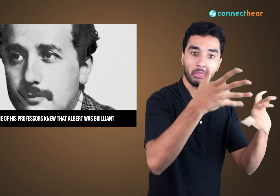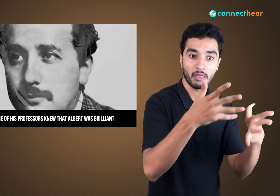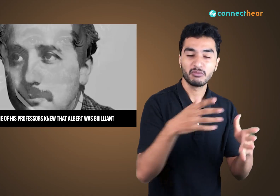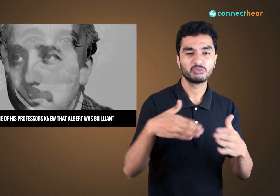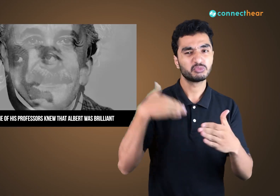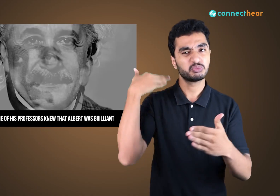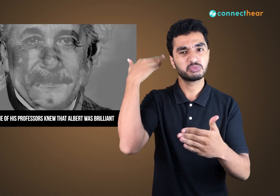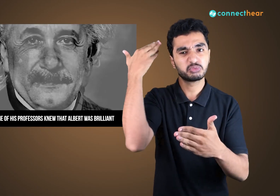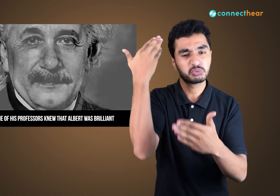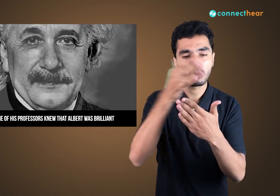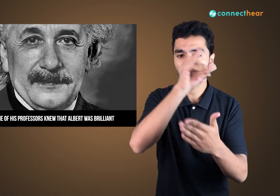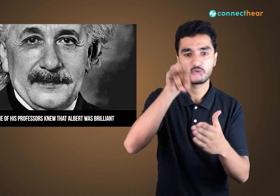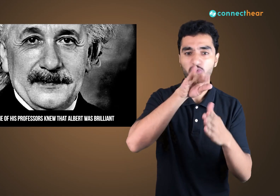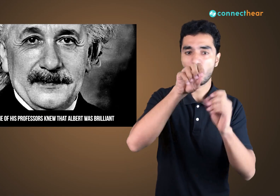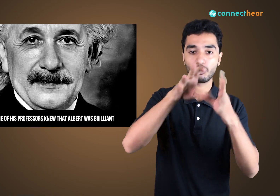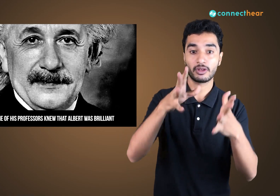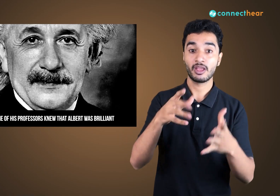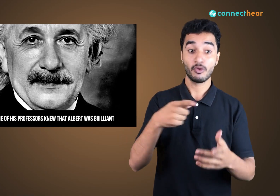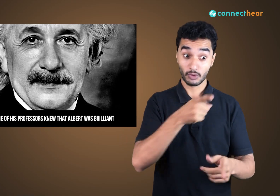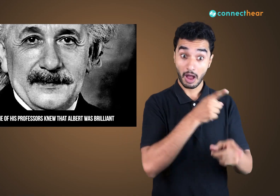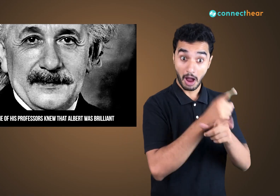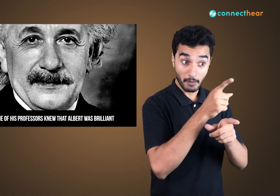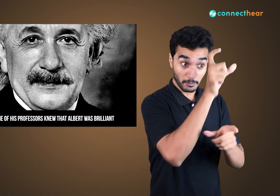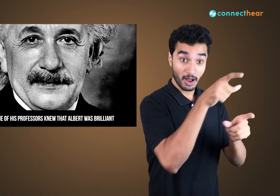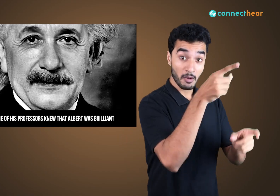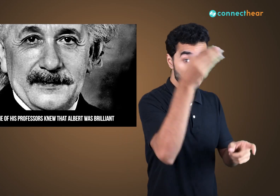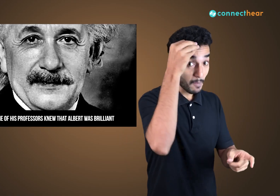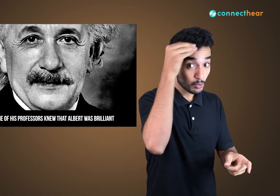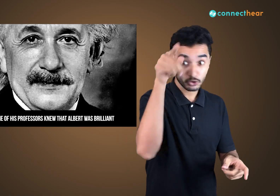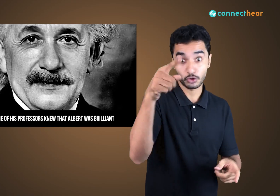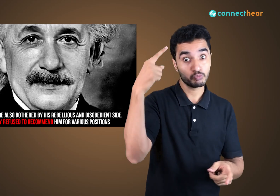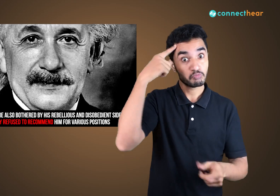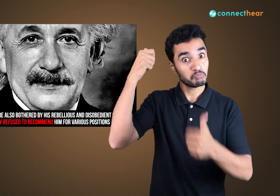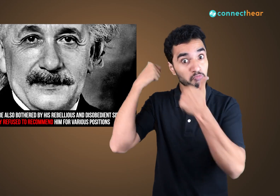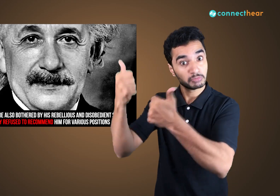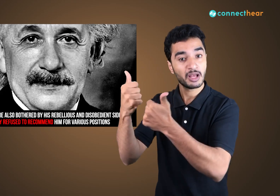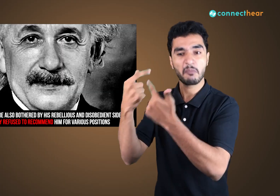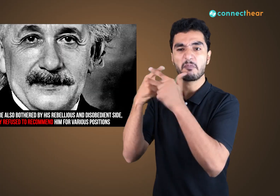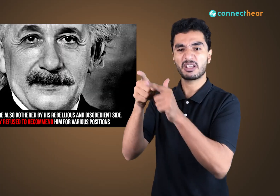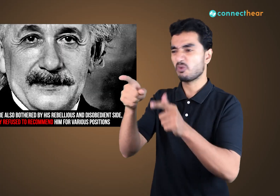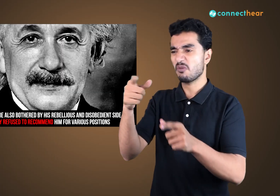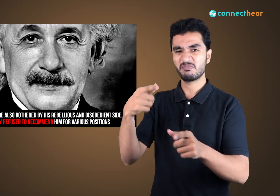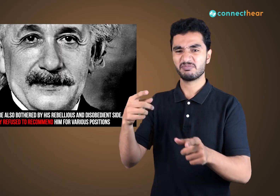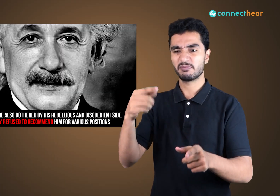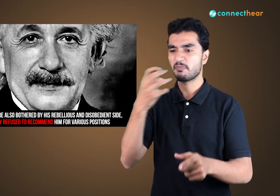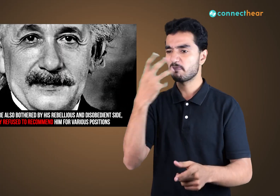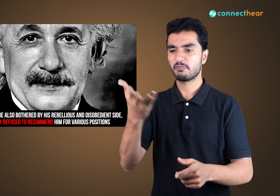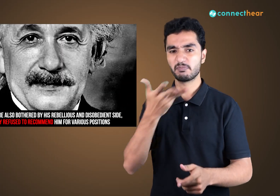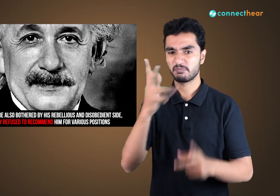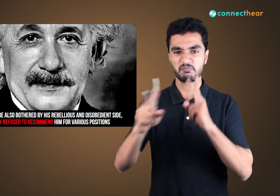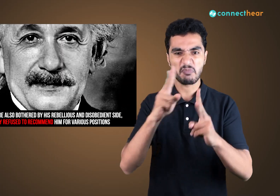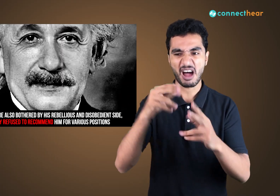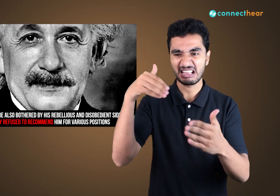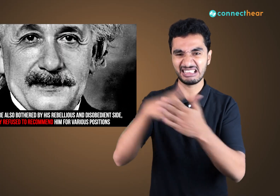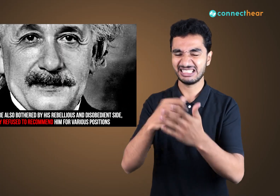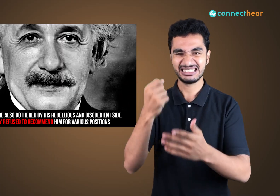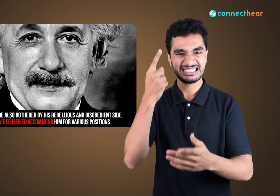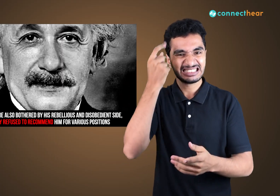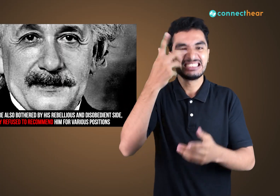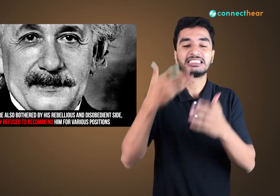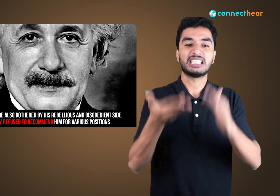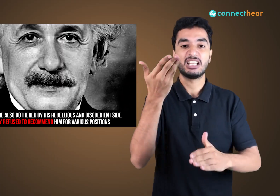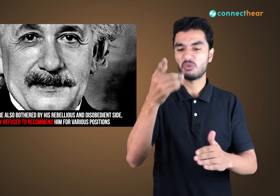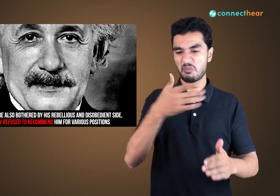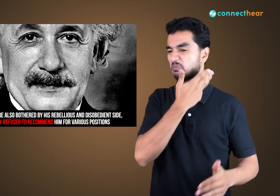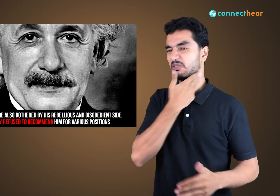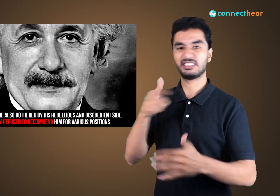decade. Every one of his professors knew that Albert was brilliant, but they were also bothered by his rebellious and